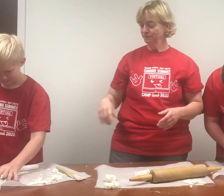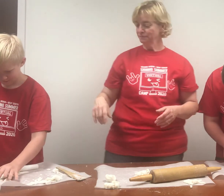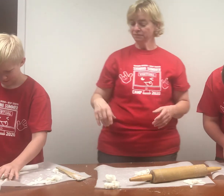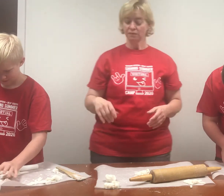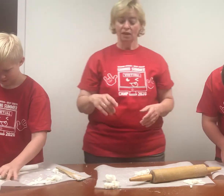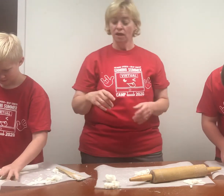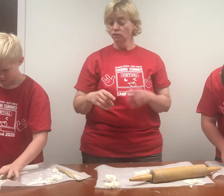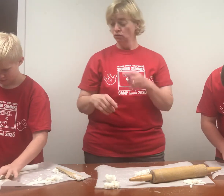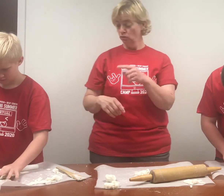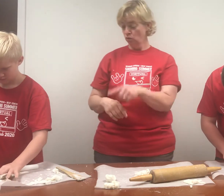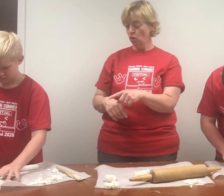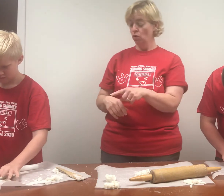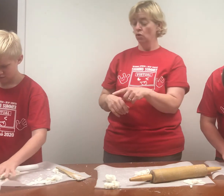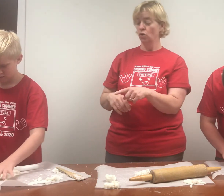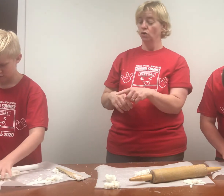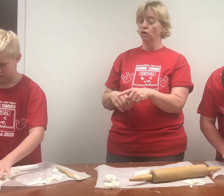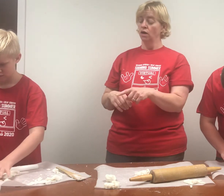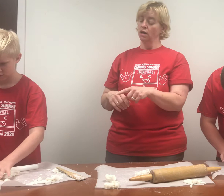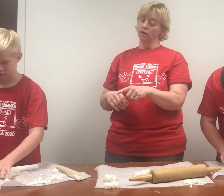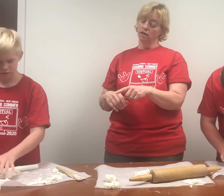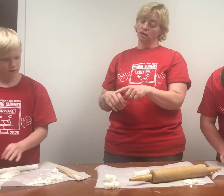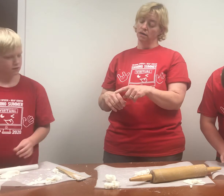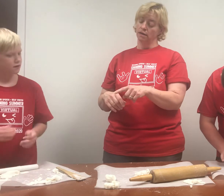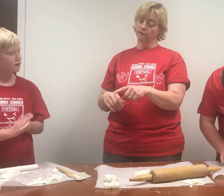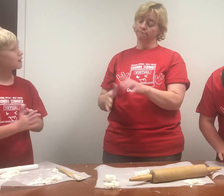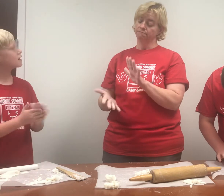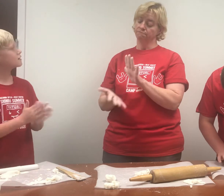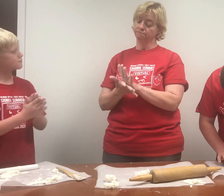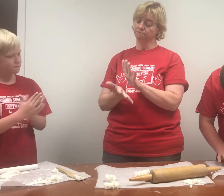Okay, so we just leave it there to let it dry.